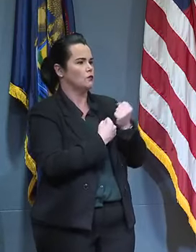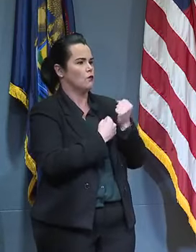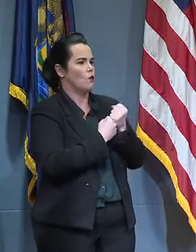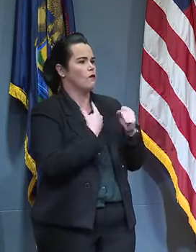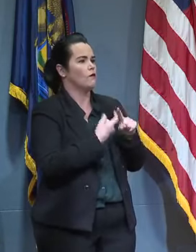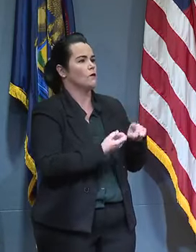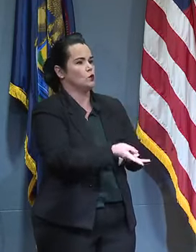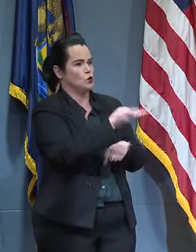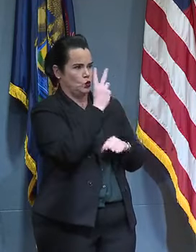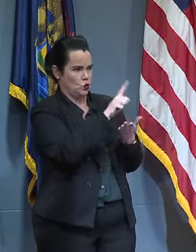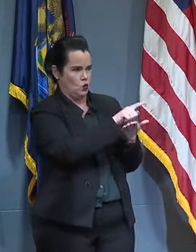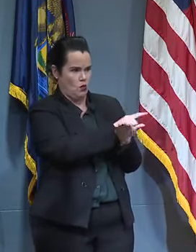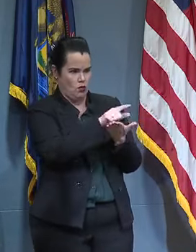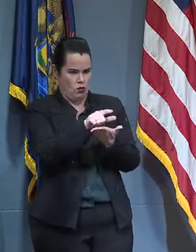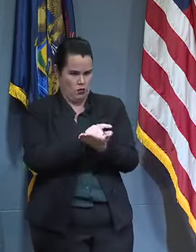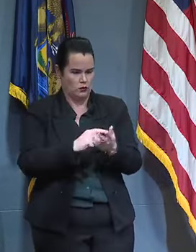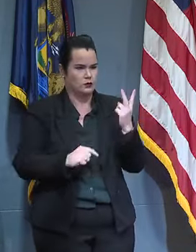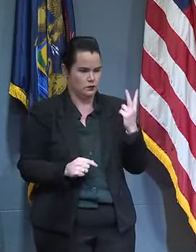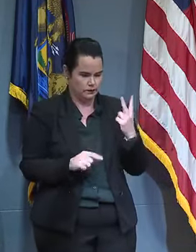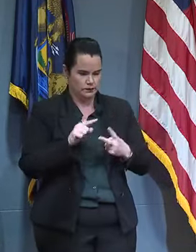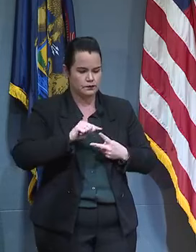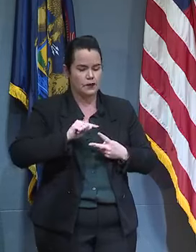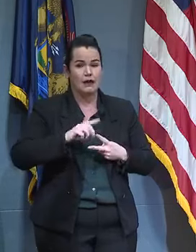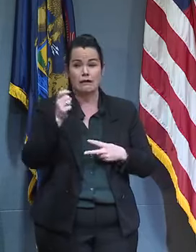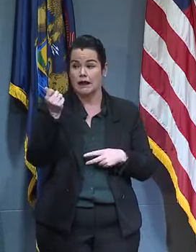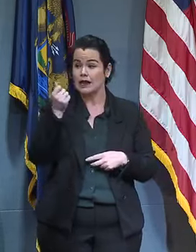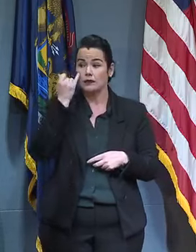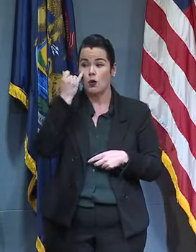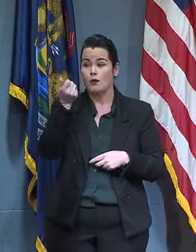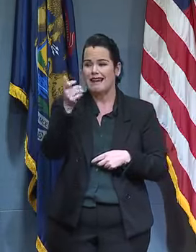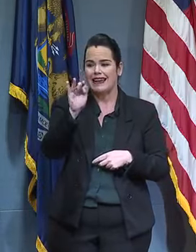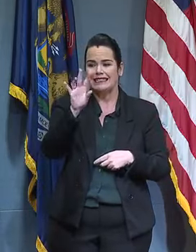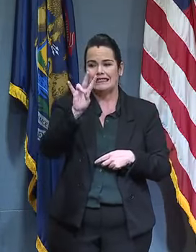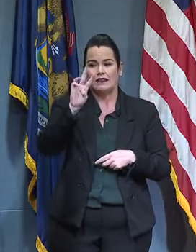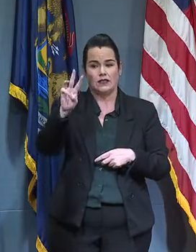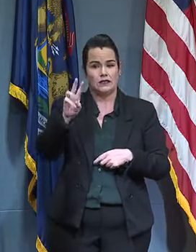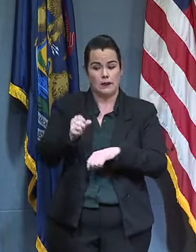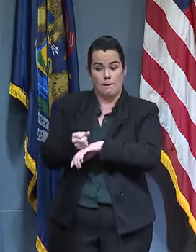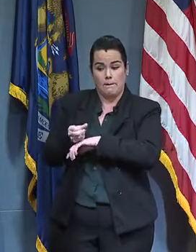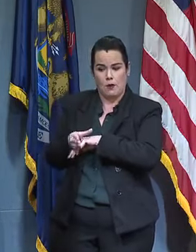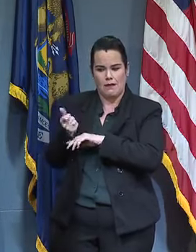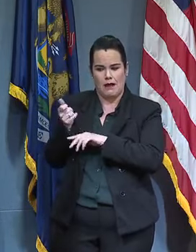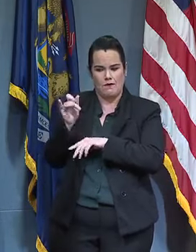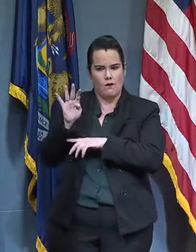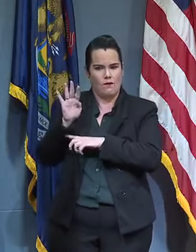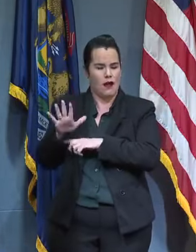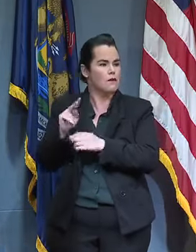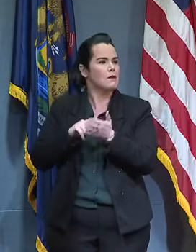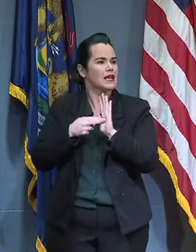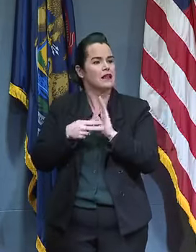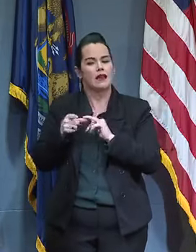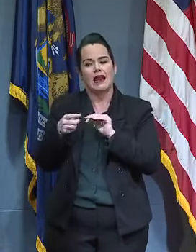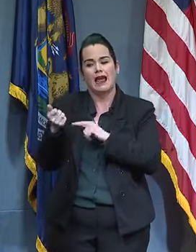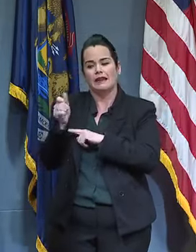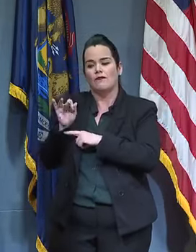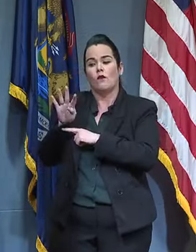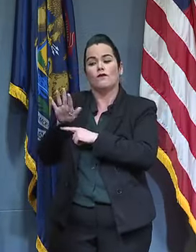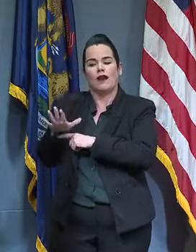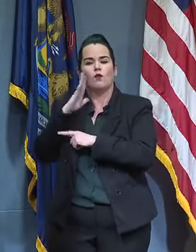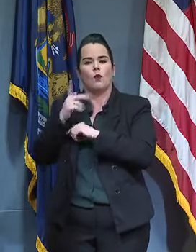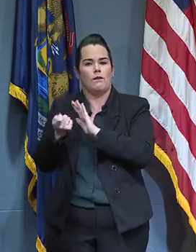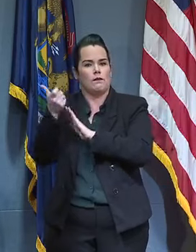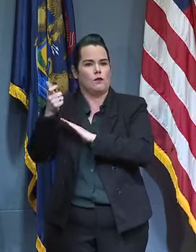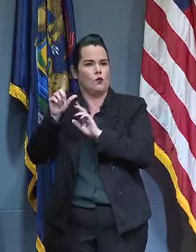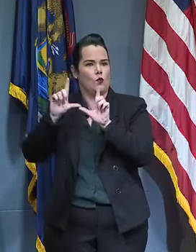If the 1976 law supersedes the 45 law, they would have repealed it. It was an intentional decision to keep both of